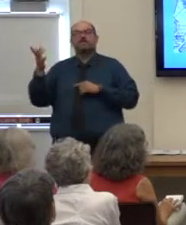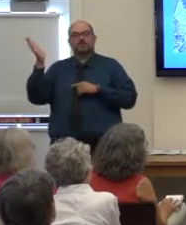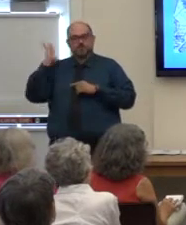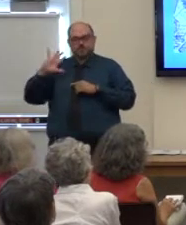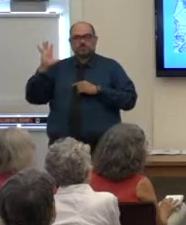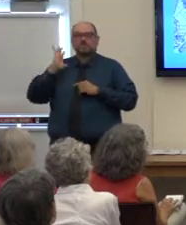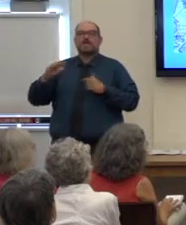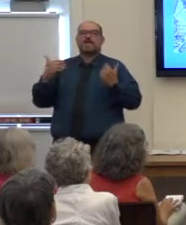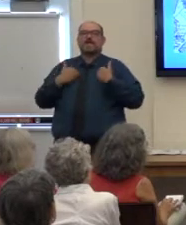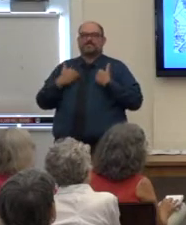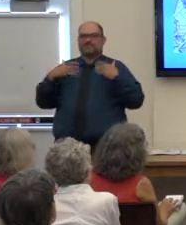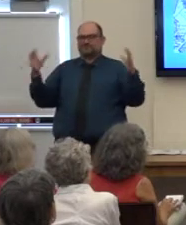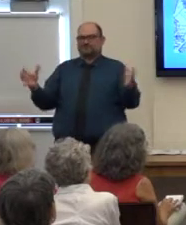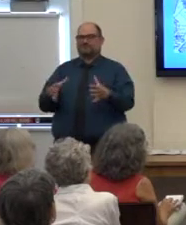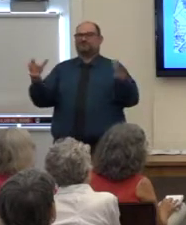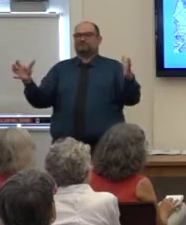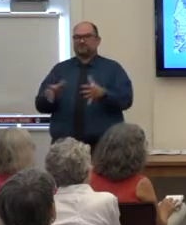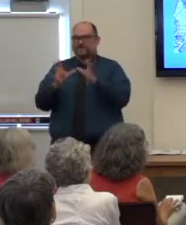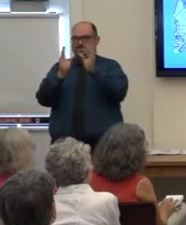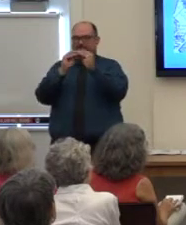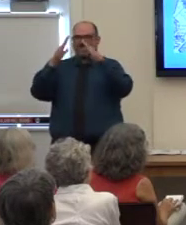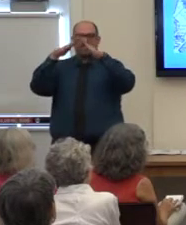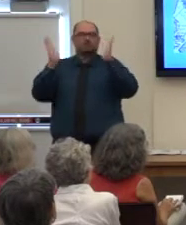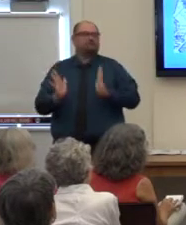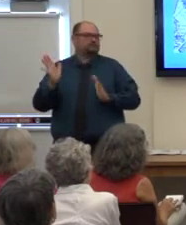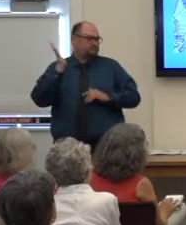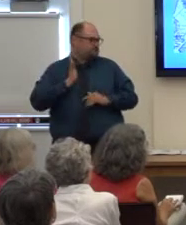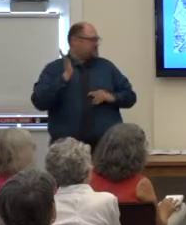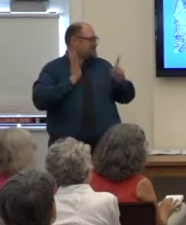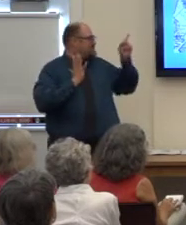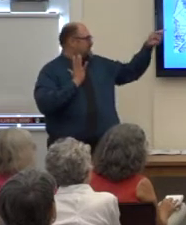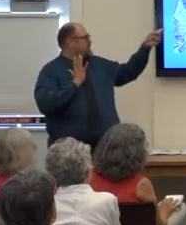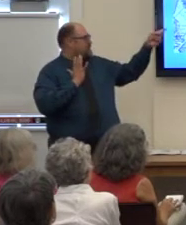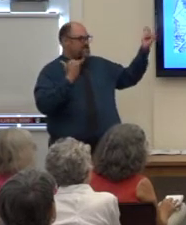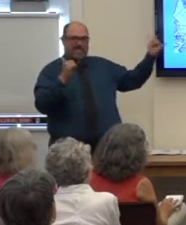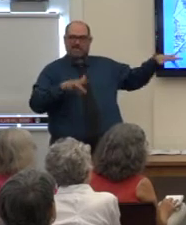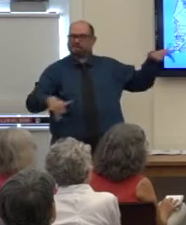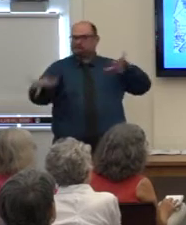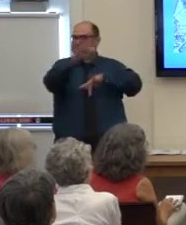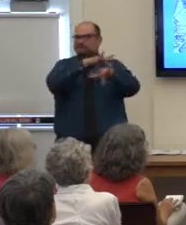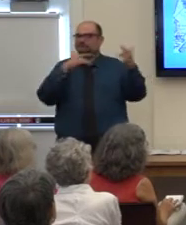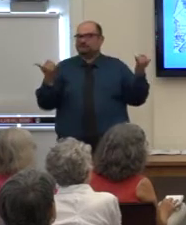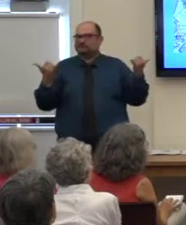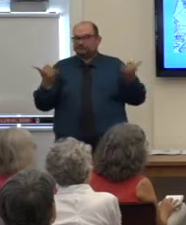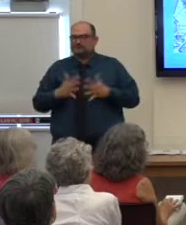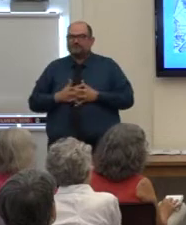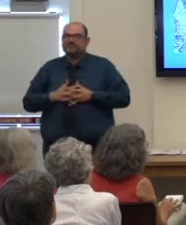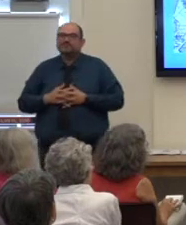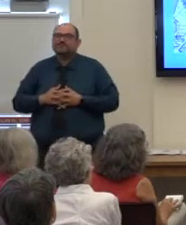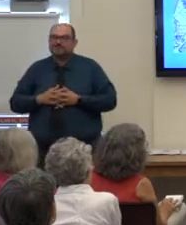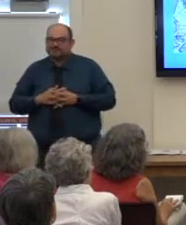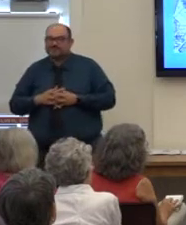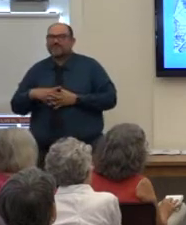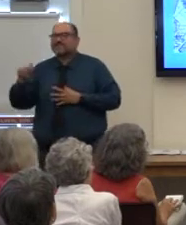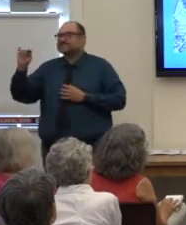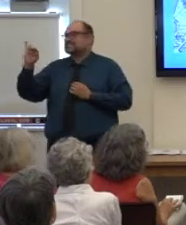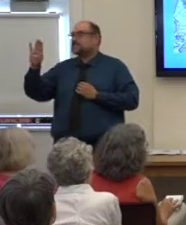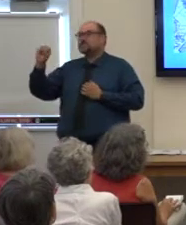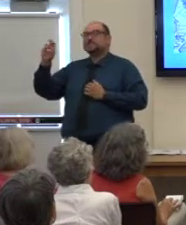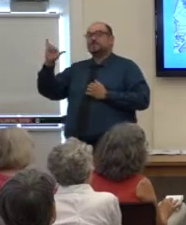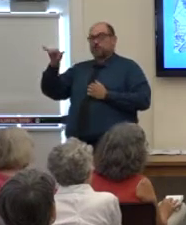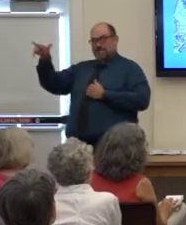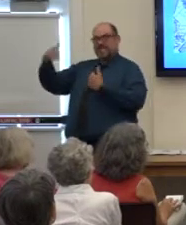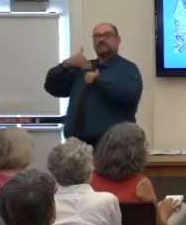House stood. Like the Congregational Meeting House in Tisbury, it folded in the mid-19th century.